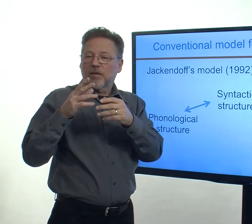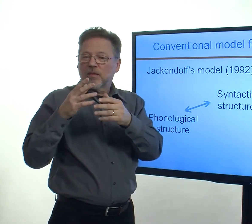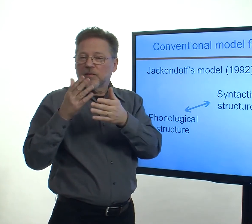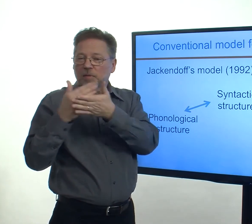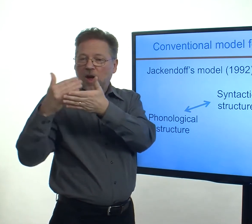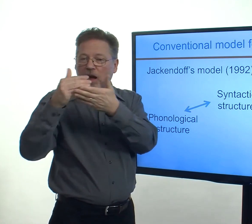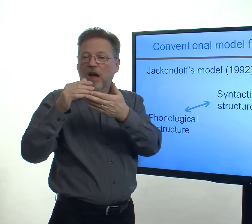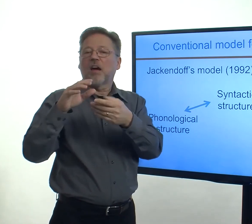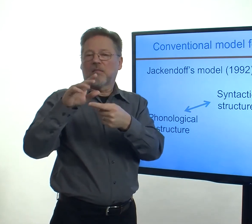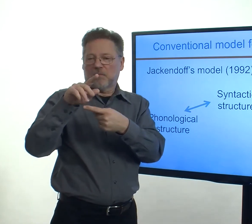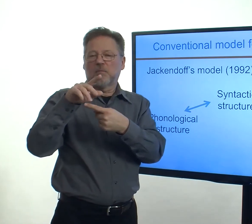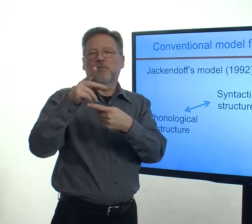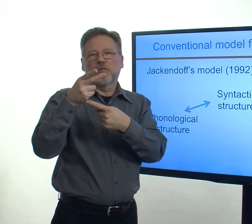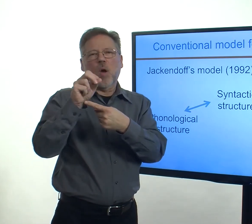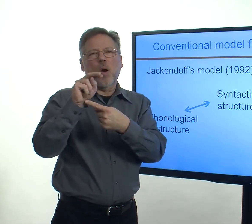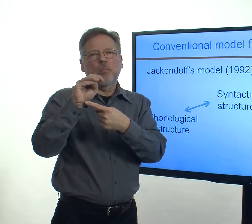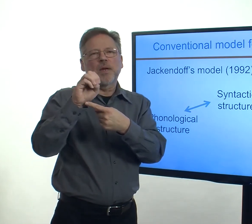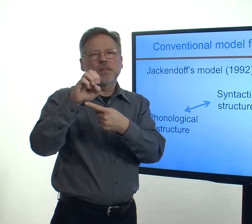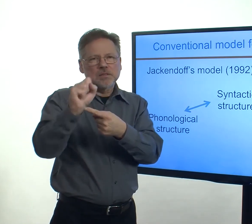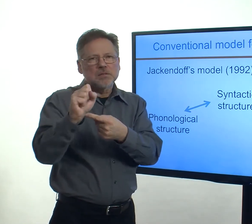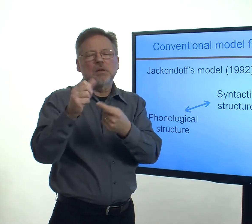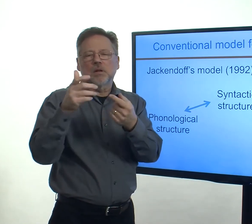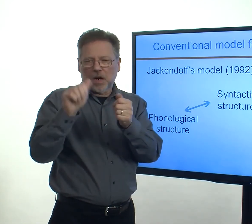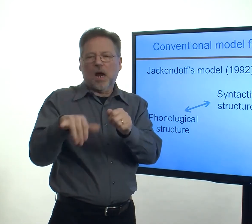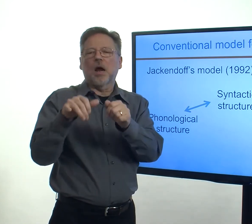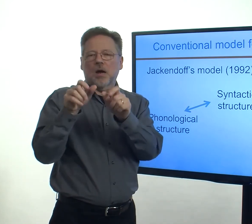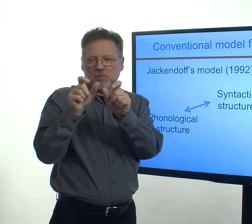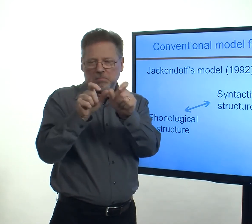Sounds, referred to as phonemes, are another type of unit.